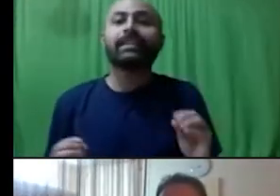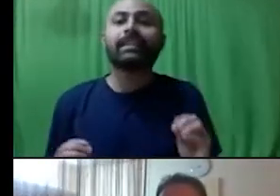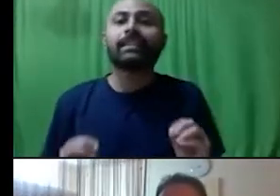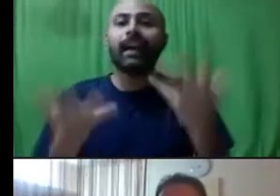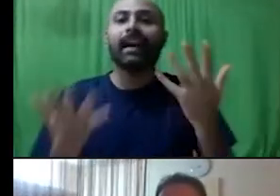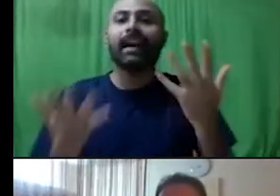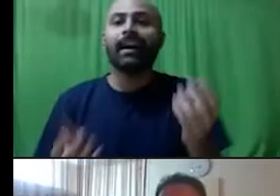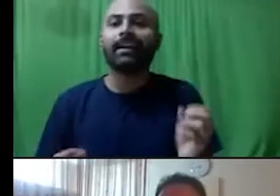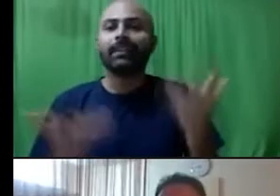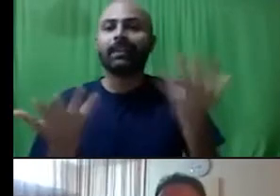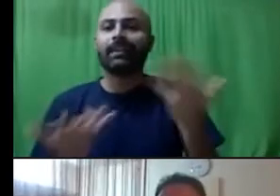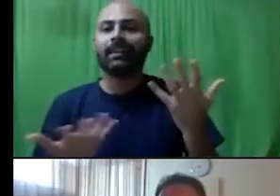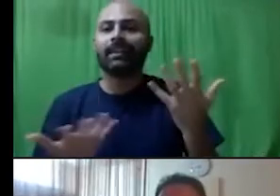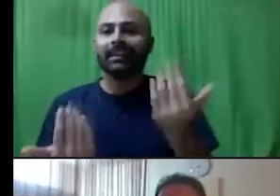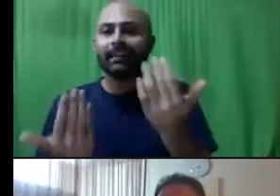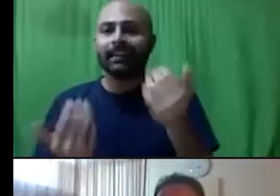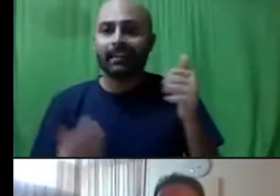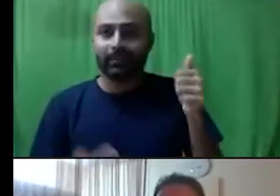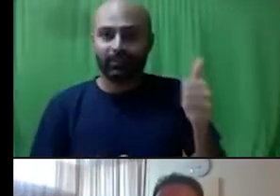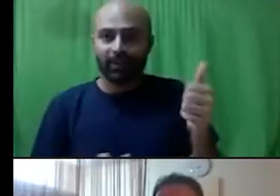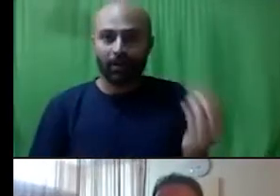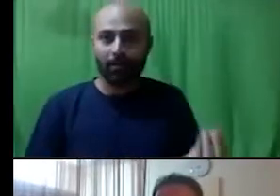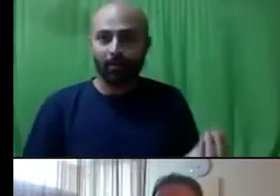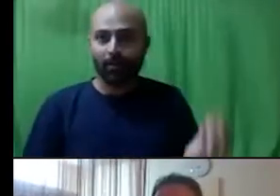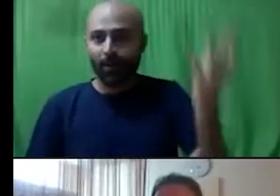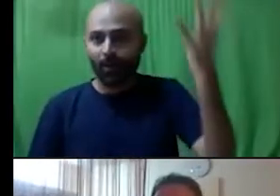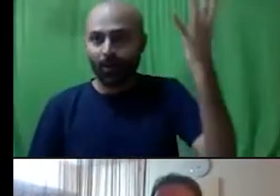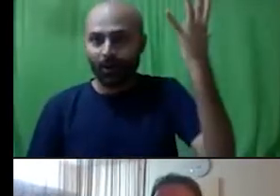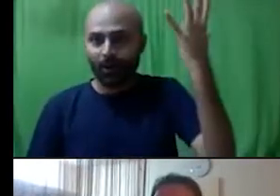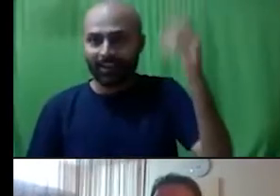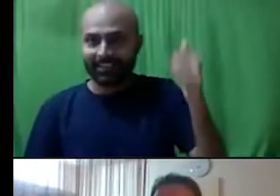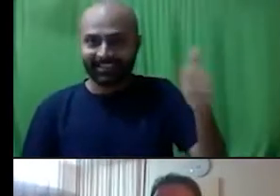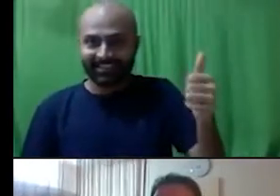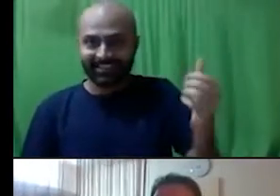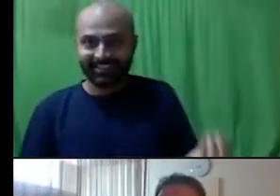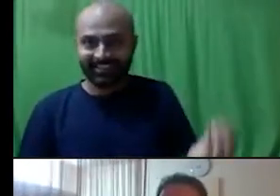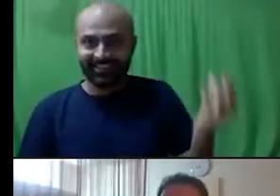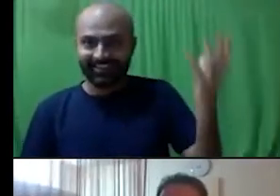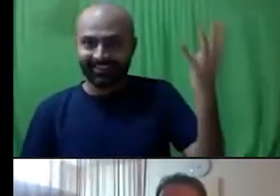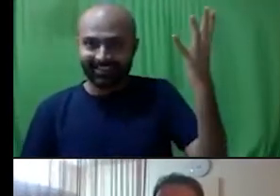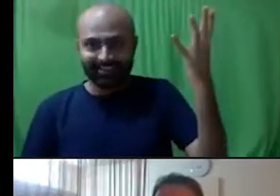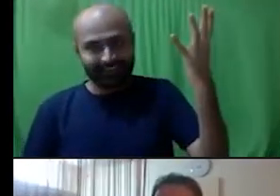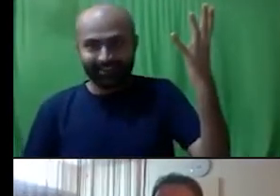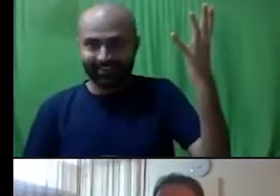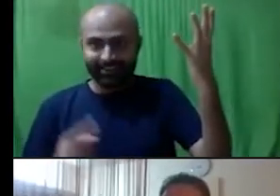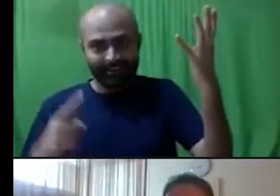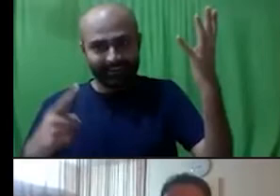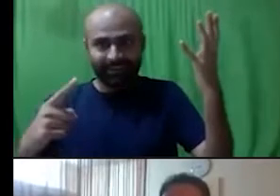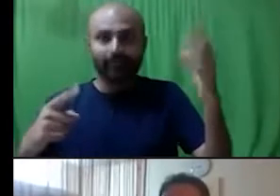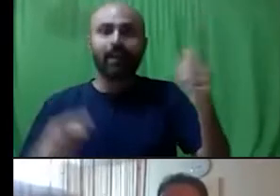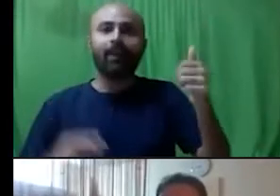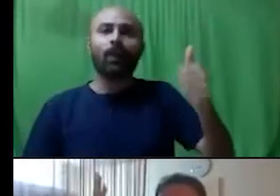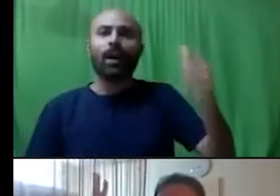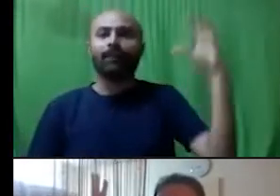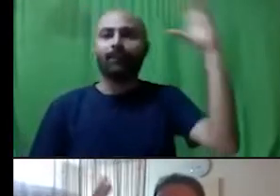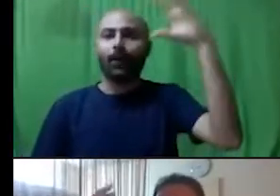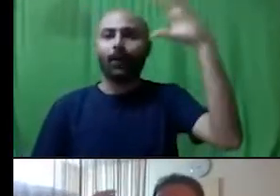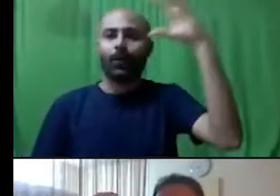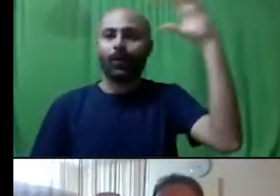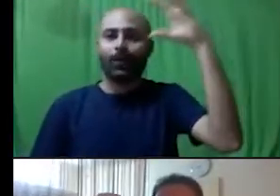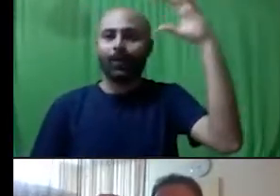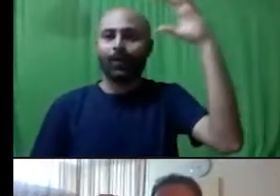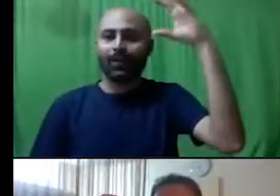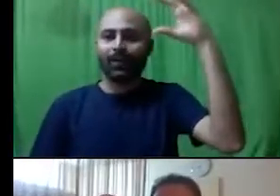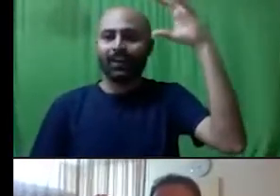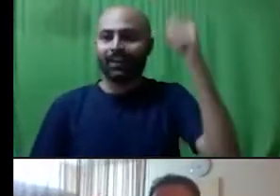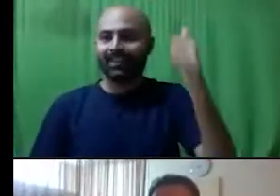Yes. Good night. So how did we start? With the morning when the sun was rising. Good morning. Right. And